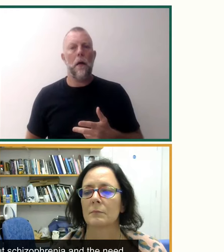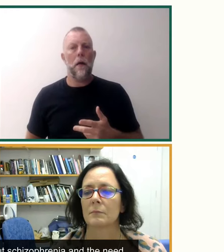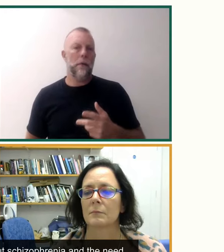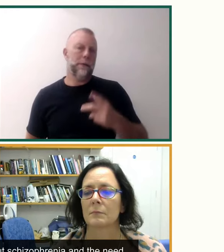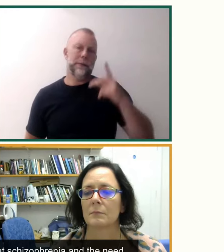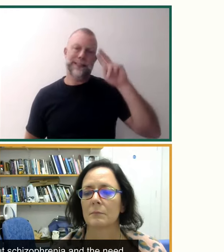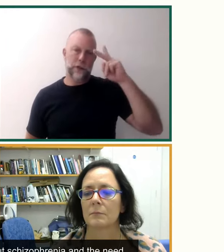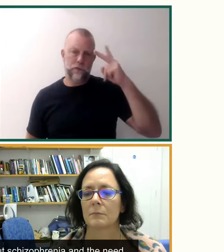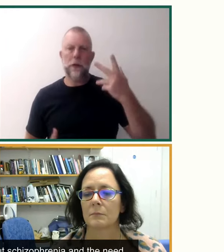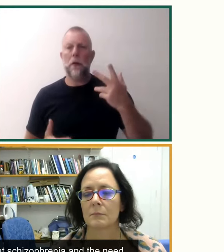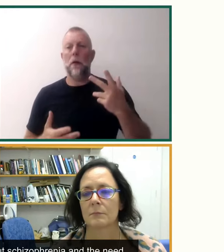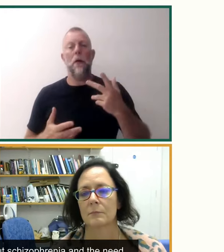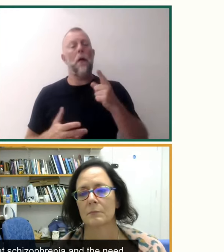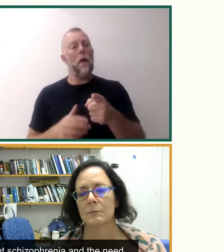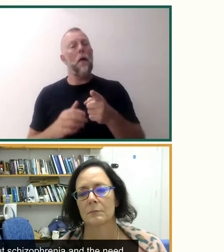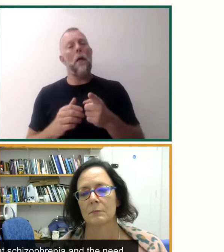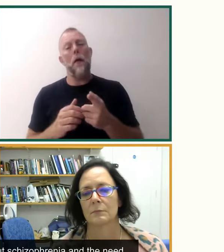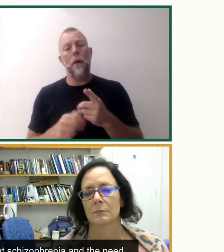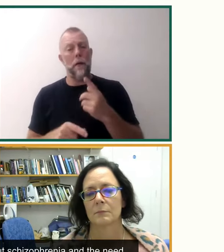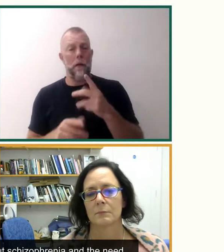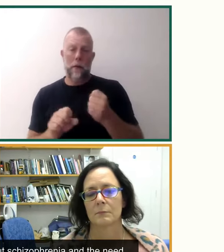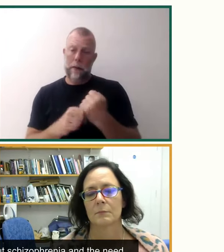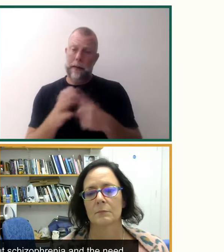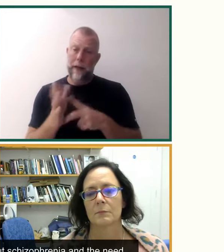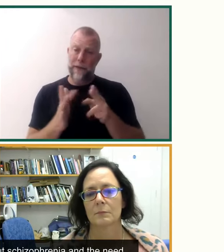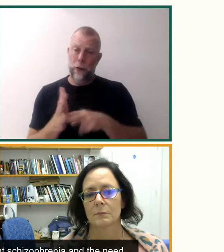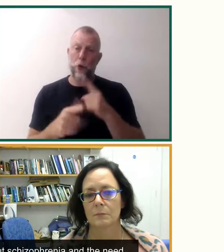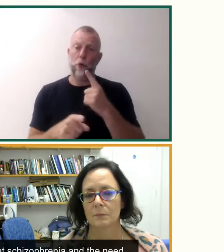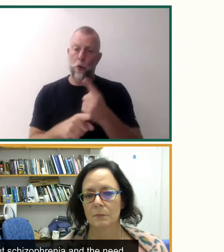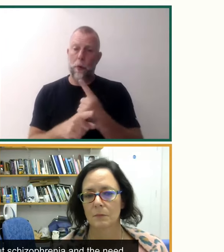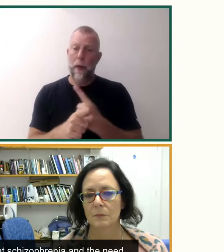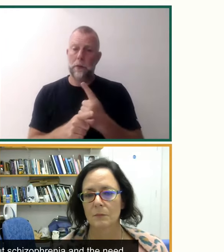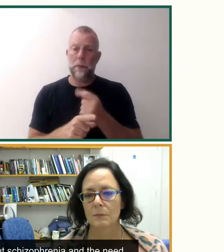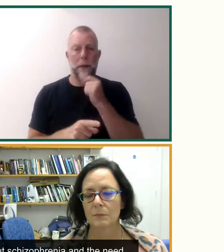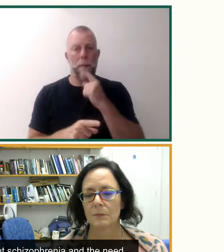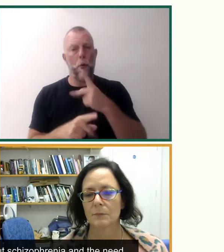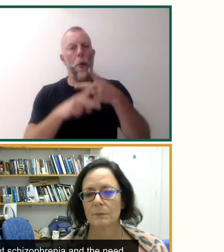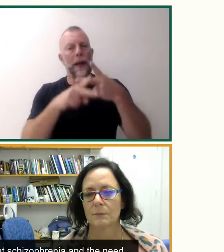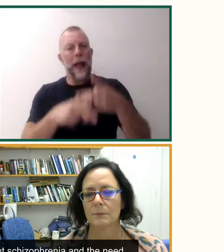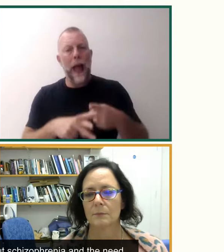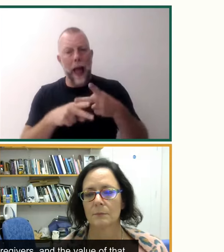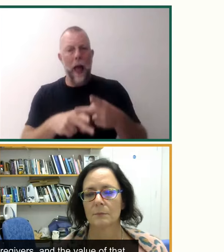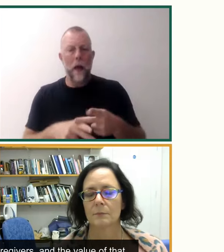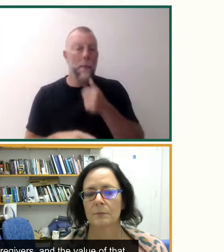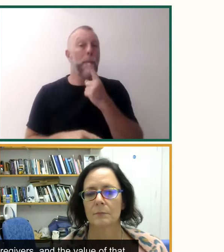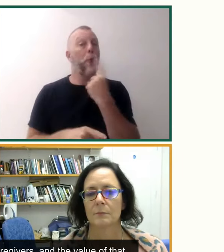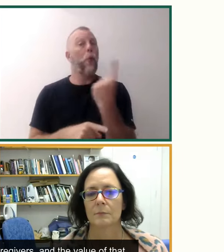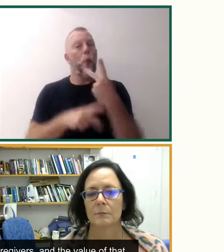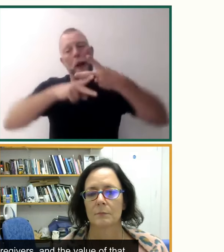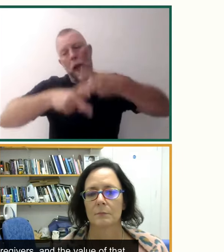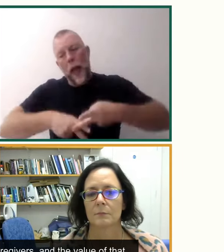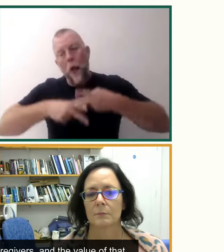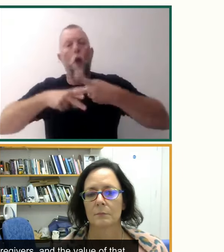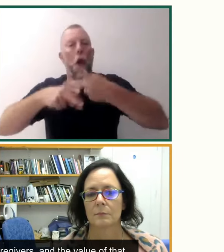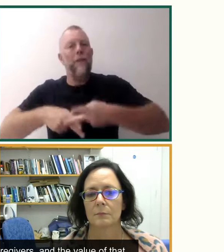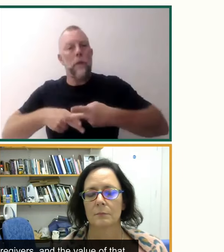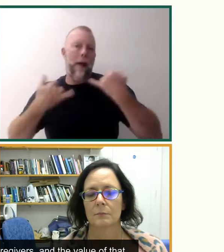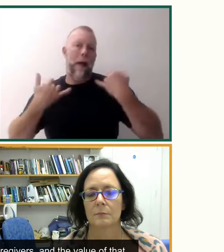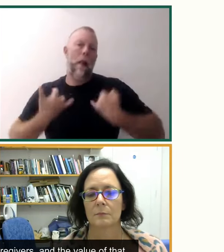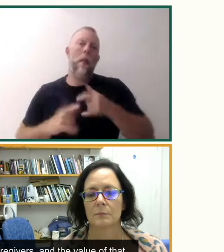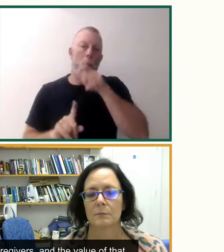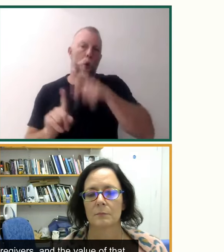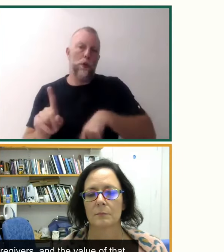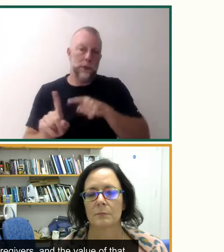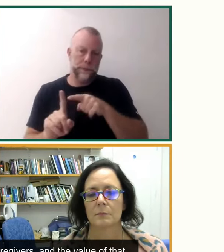and the value of that. Gavin, you talk about caregivers in the book and carers more generally.